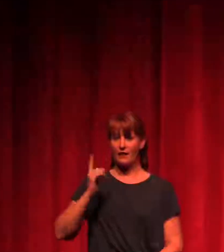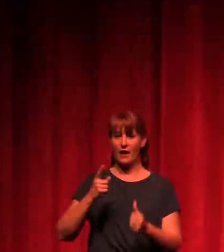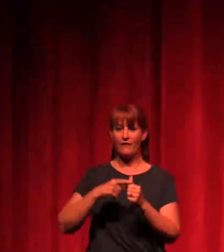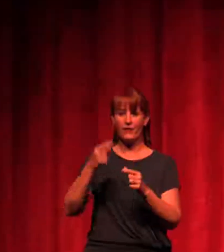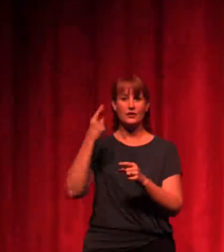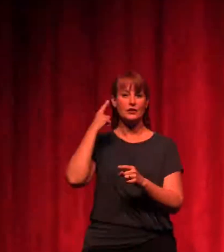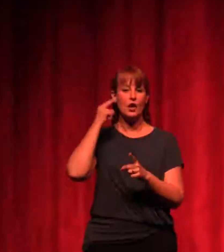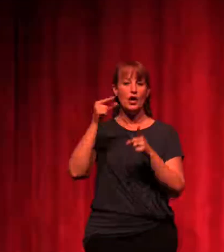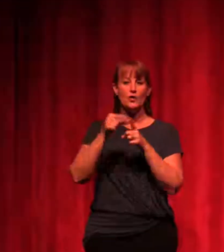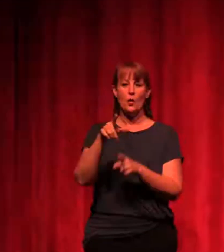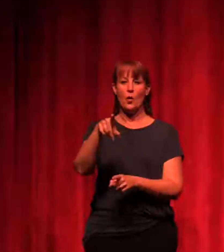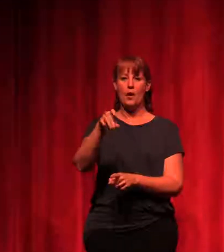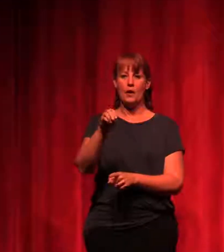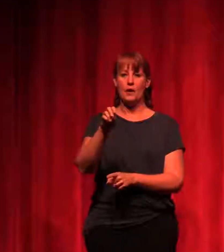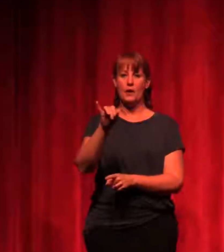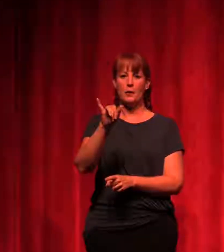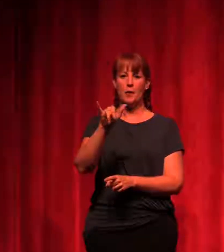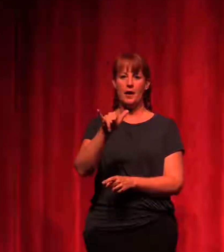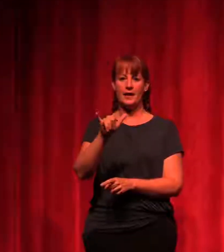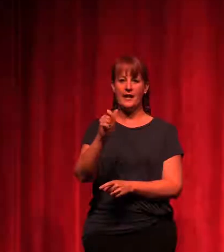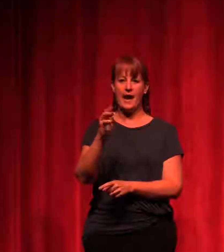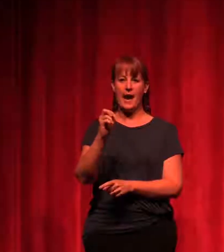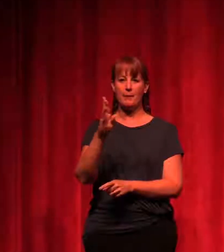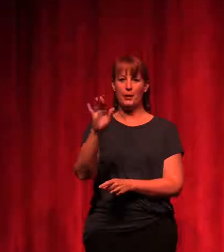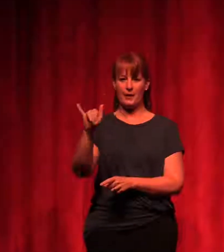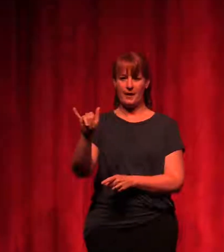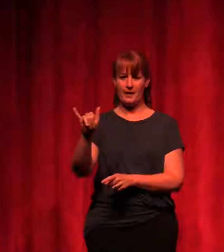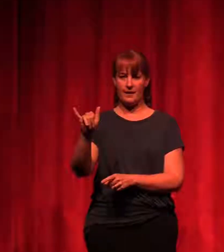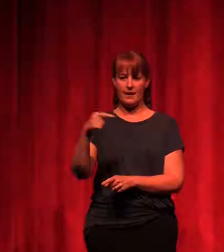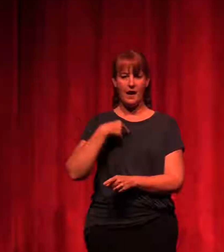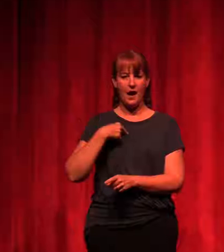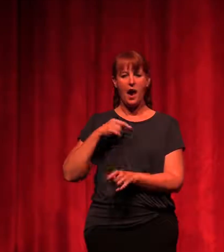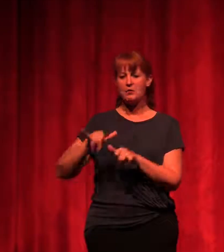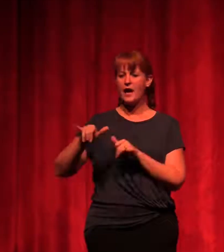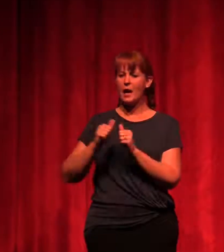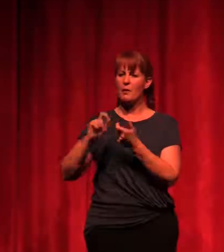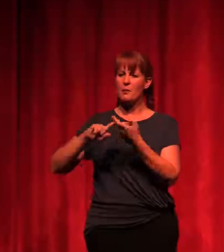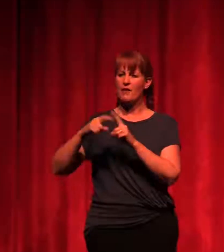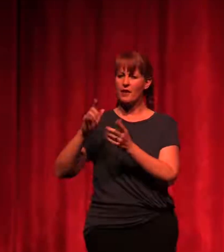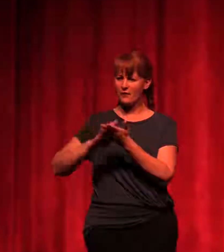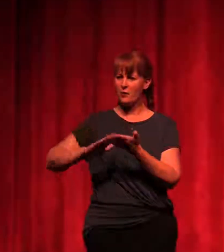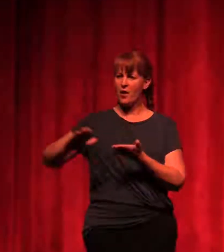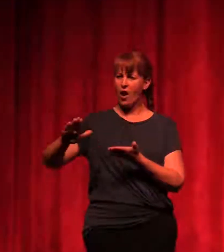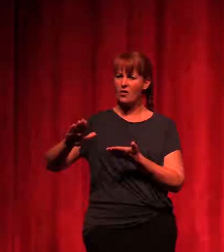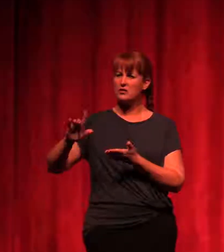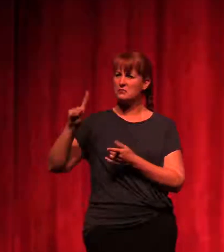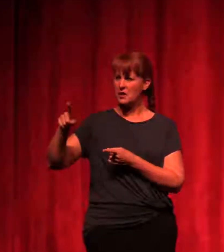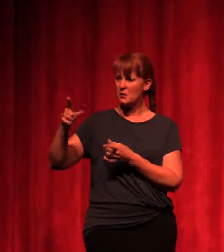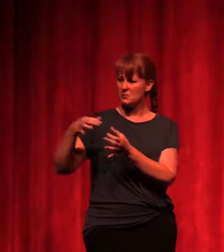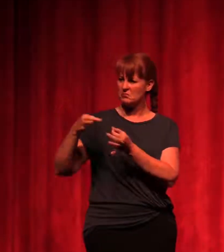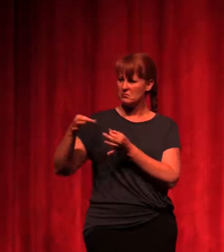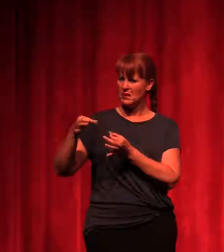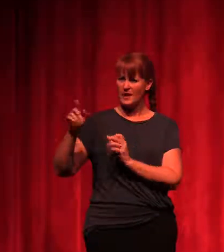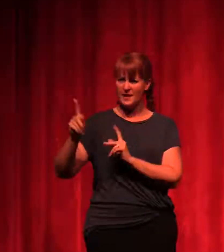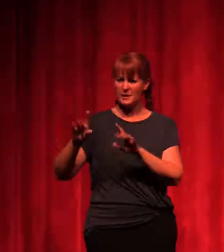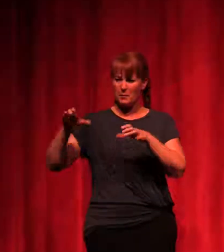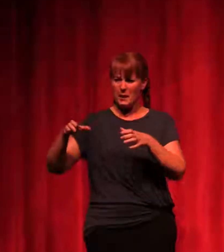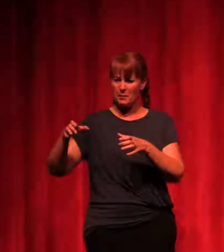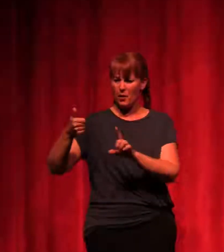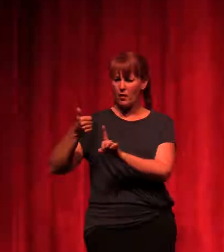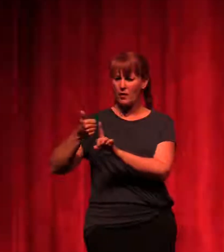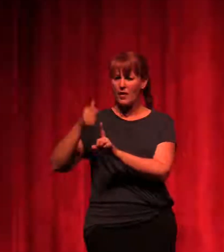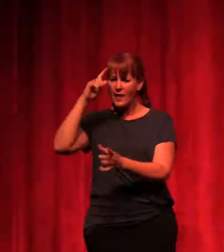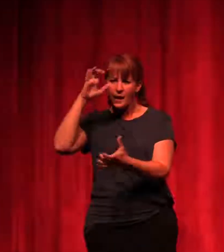heard the word polyamory. I was hanging out with a friend from college, and he was telling me about these people who